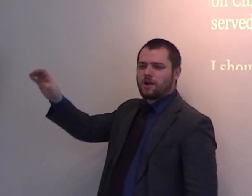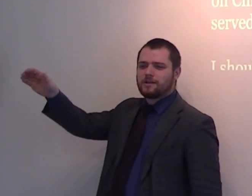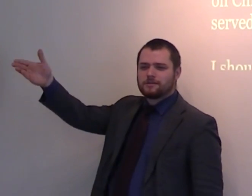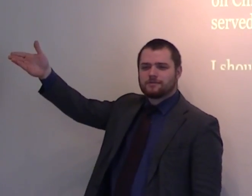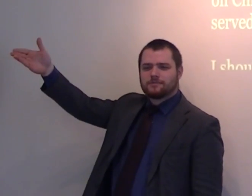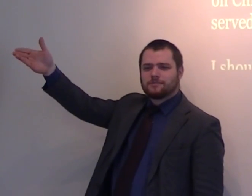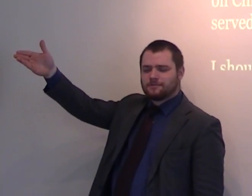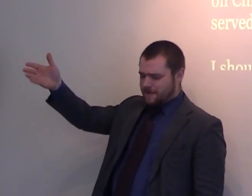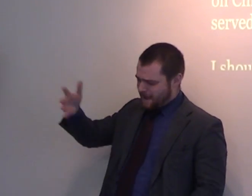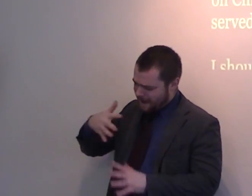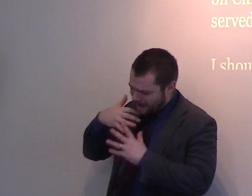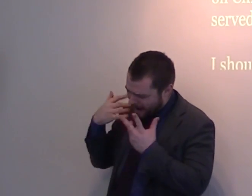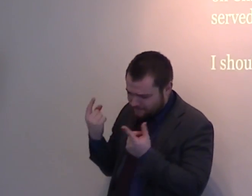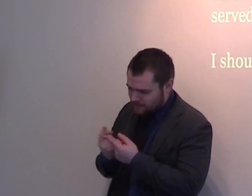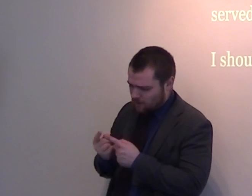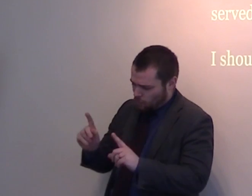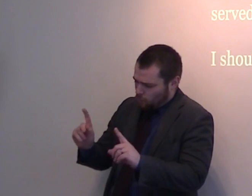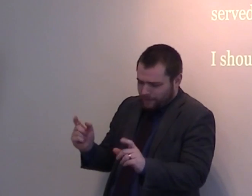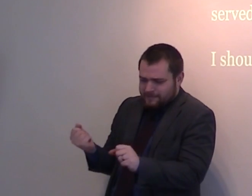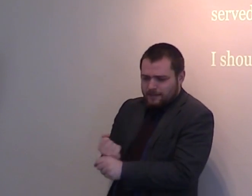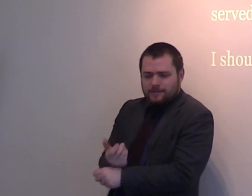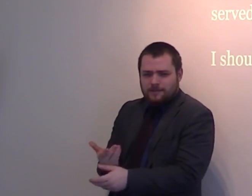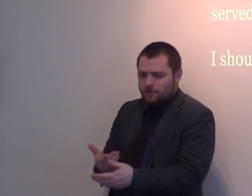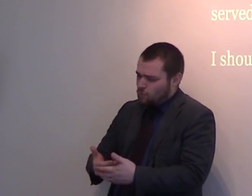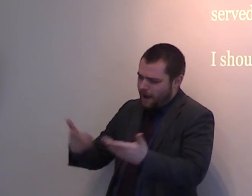In everything Paul did, he served Christ.